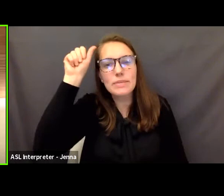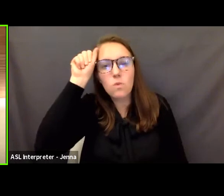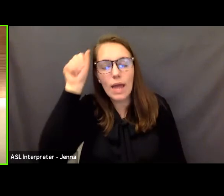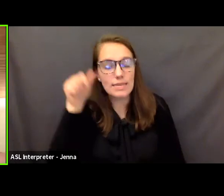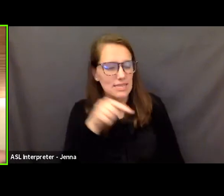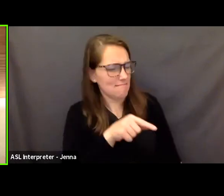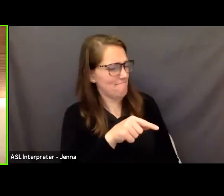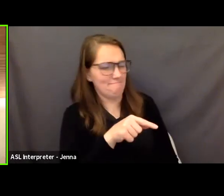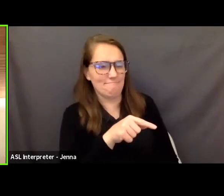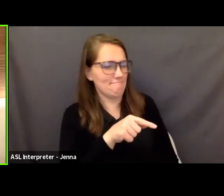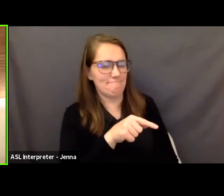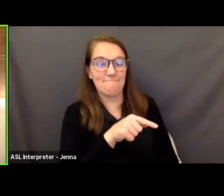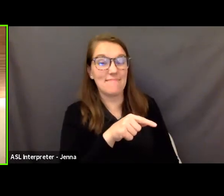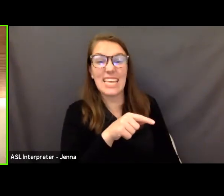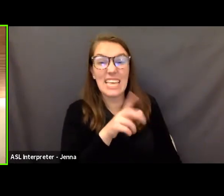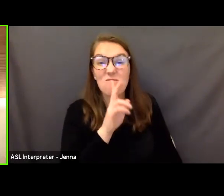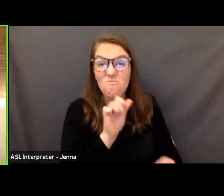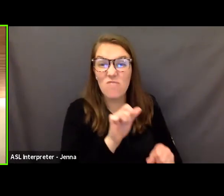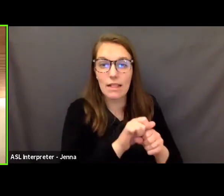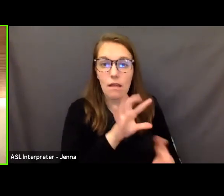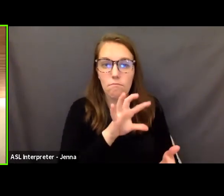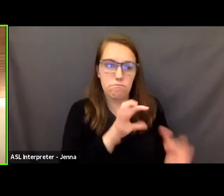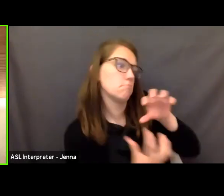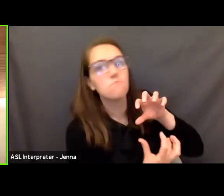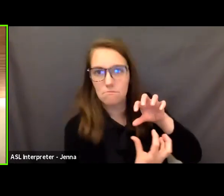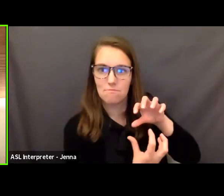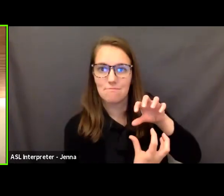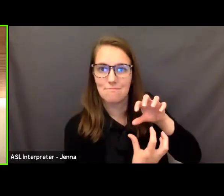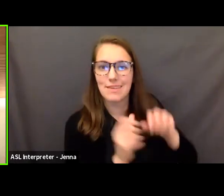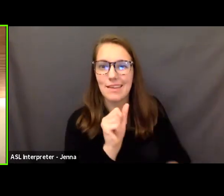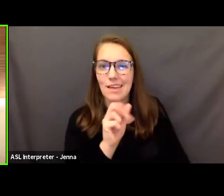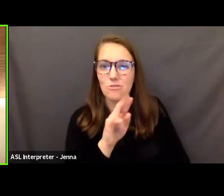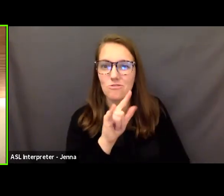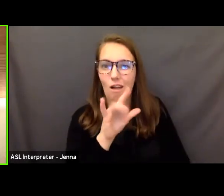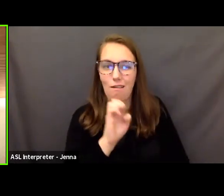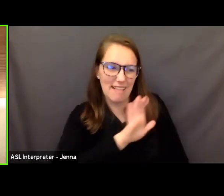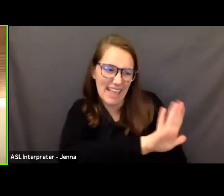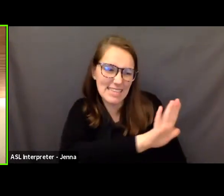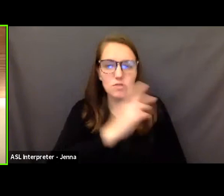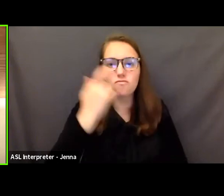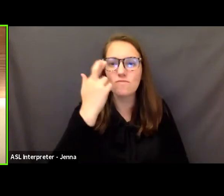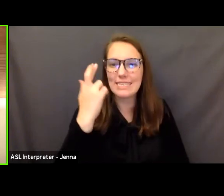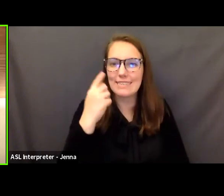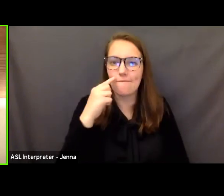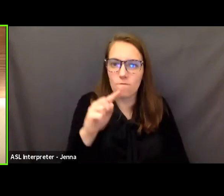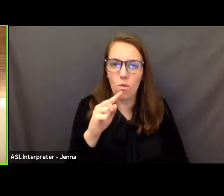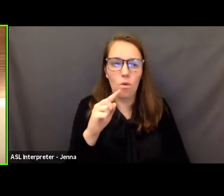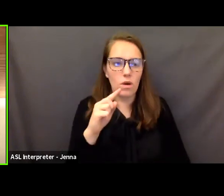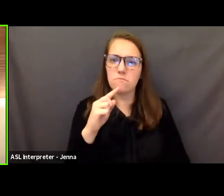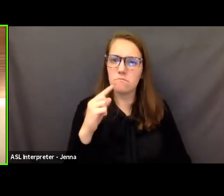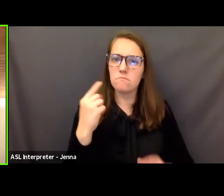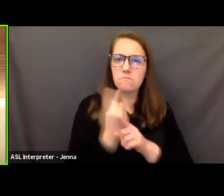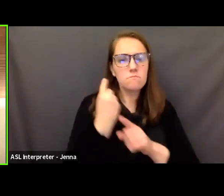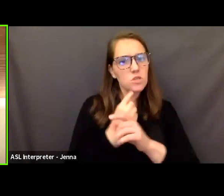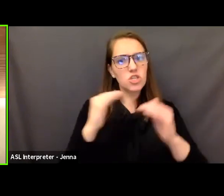Aquinas completely undermines the foundation of Aristotle's rationale for the justice of civil